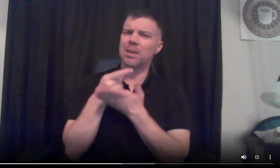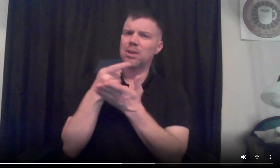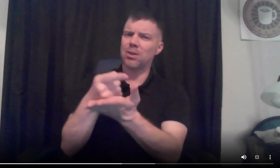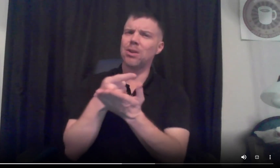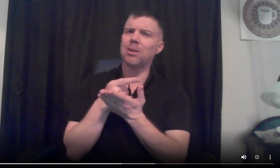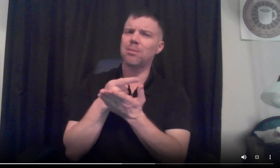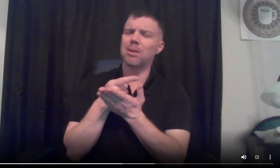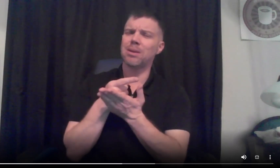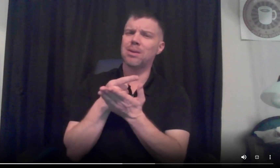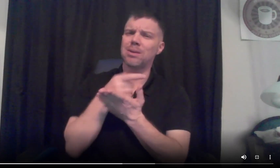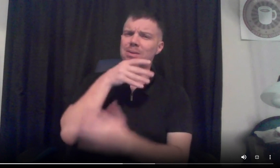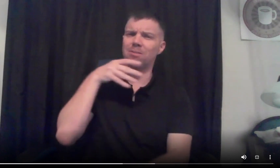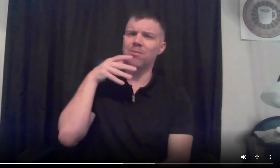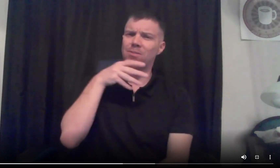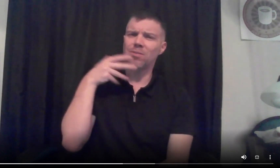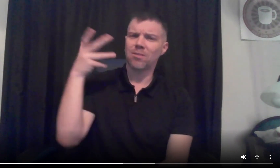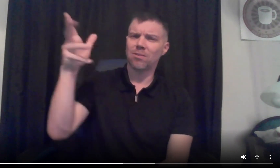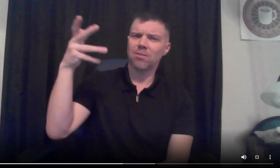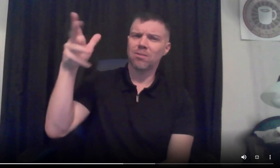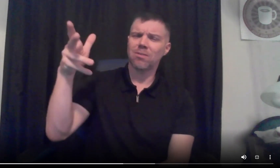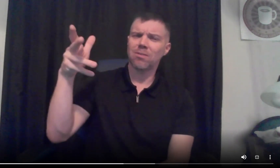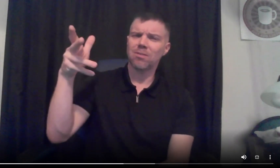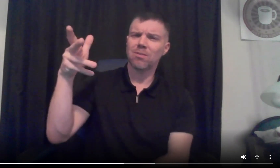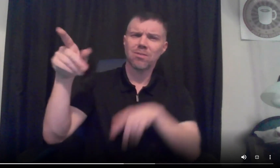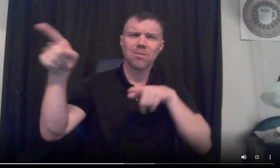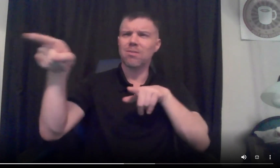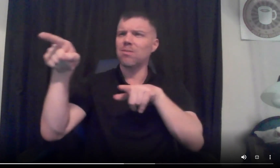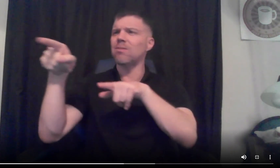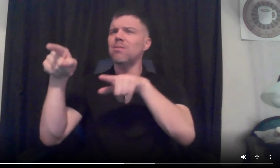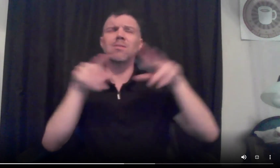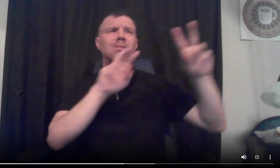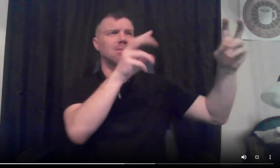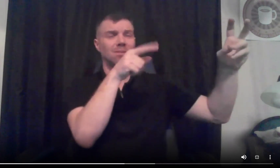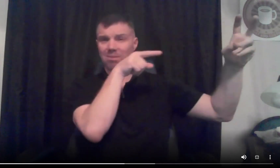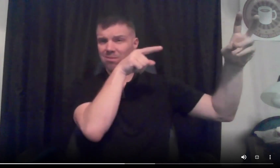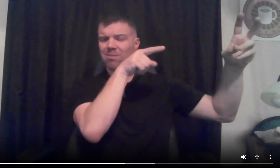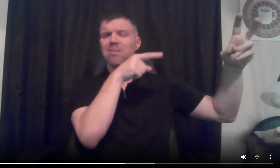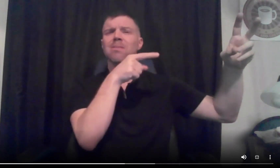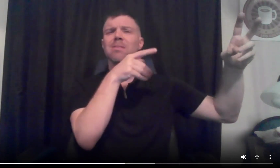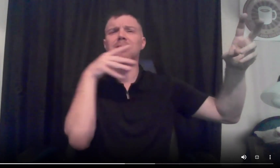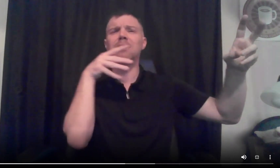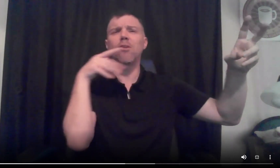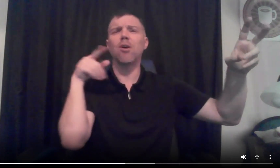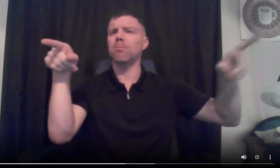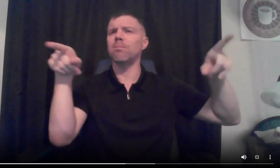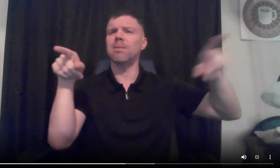You needed some good farmland in order to grow certain things, right? We had discussed this previously,